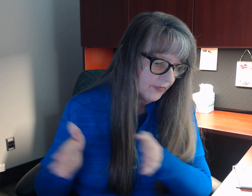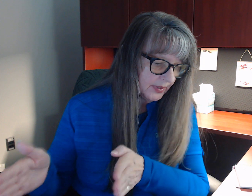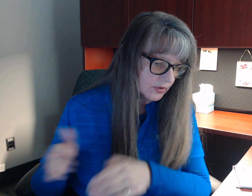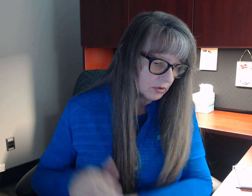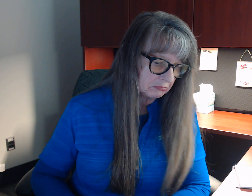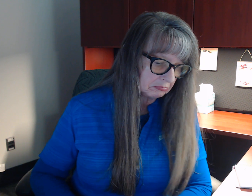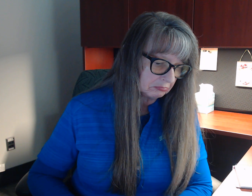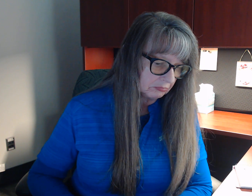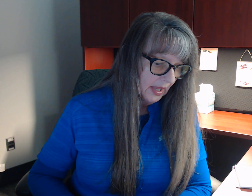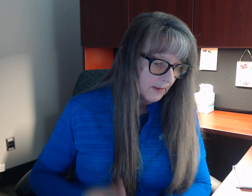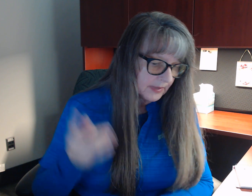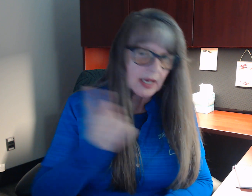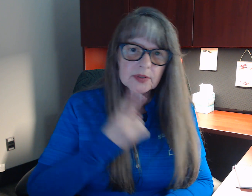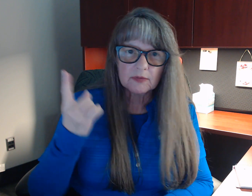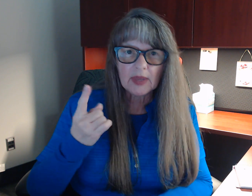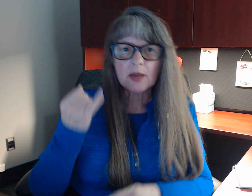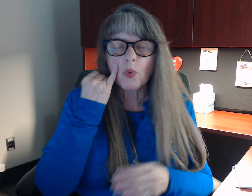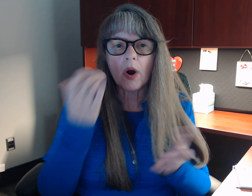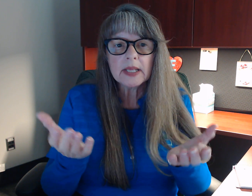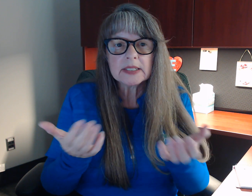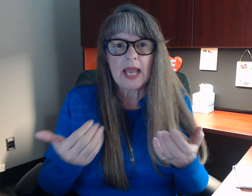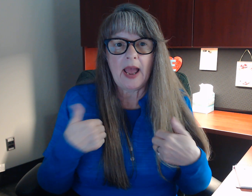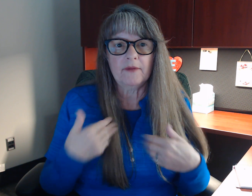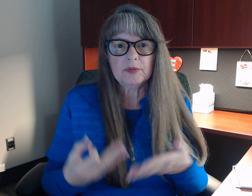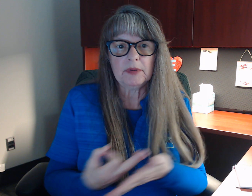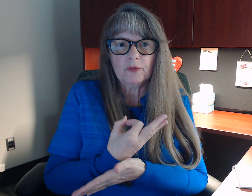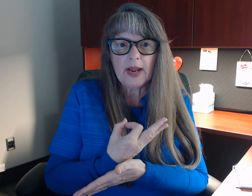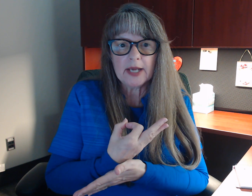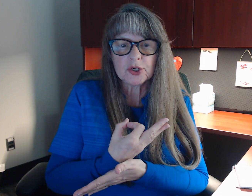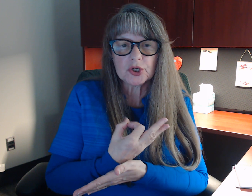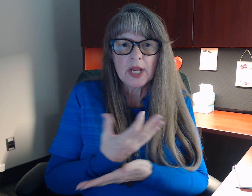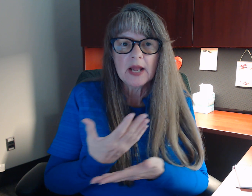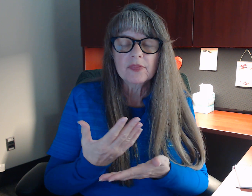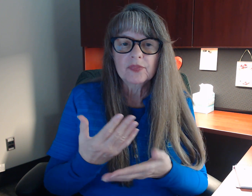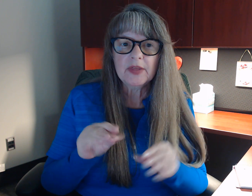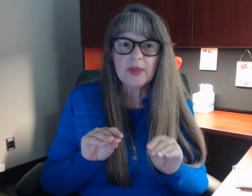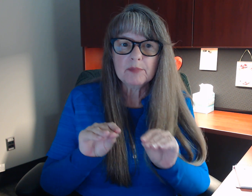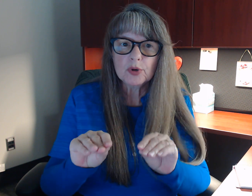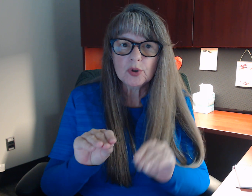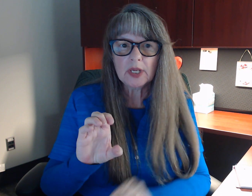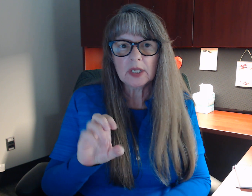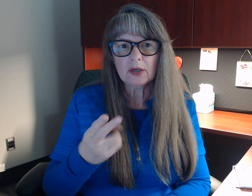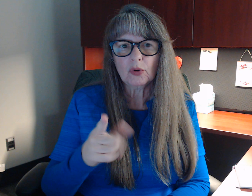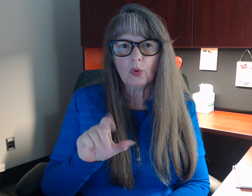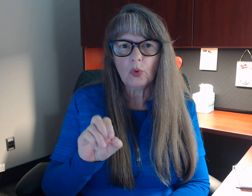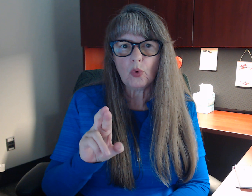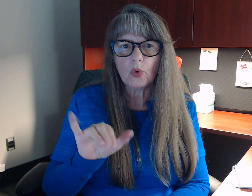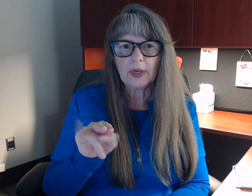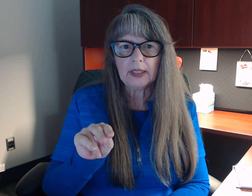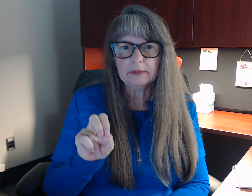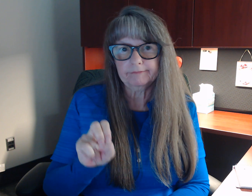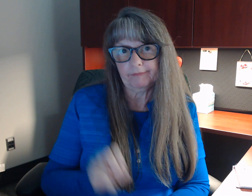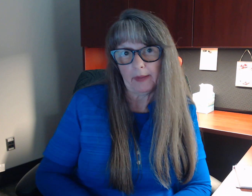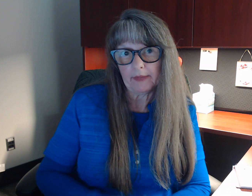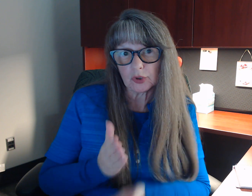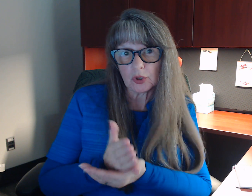methods, because if they want it to have to be fresh, then they put in chlorine. I'm going to have to stop